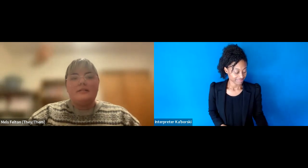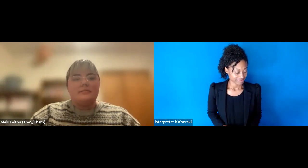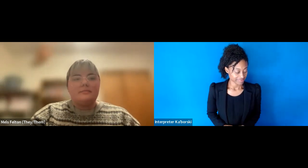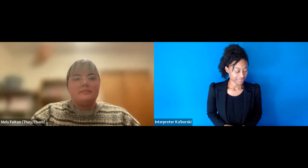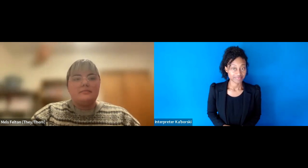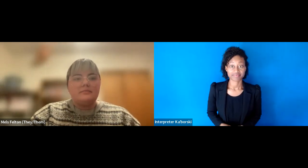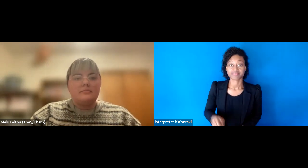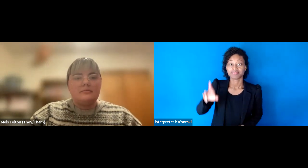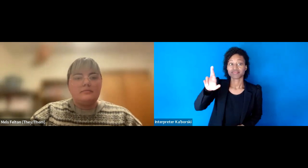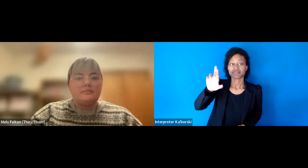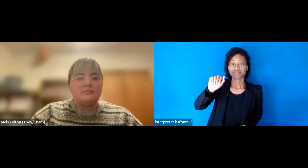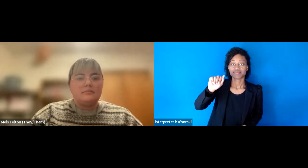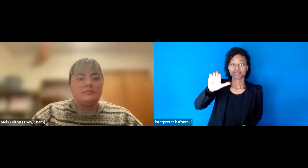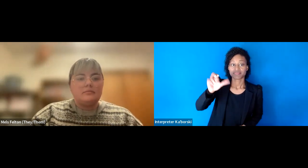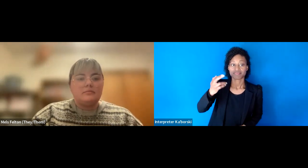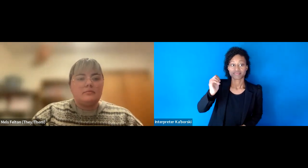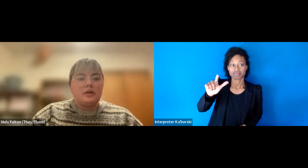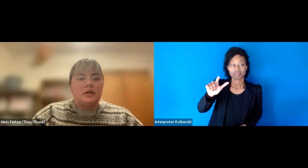Rachel had her hand up.